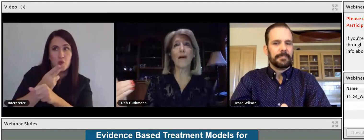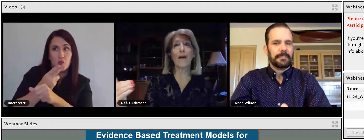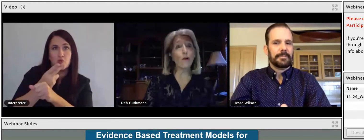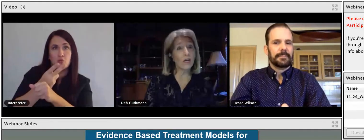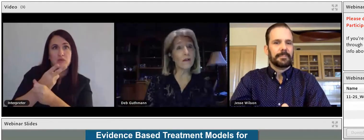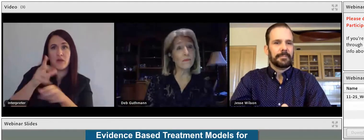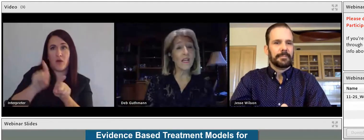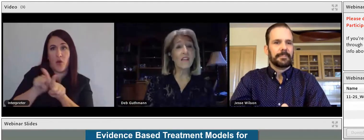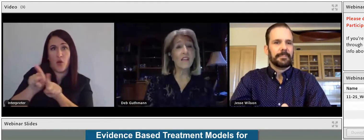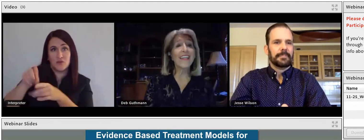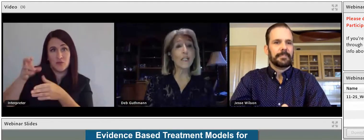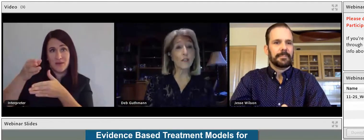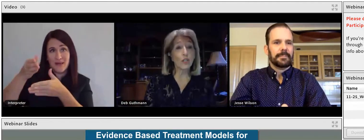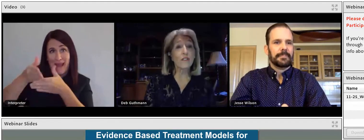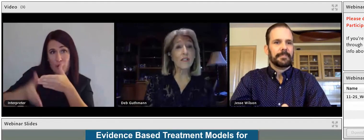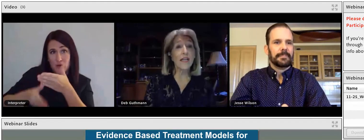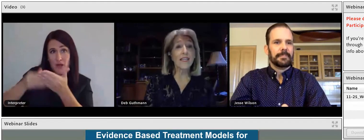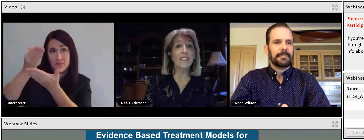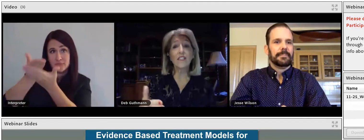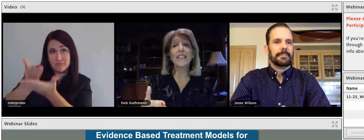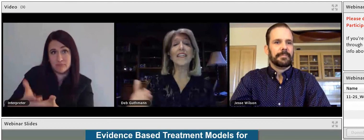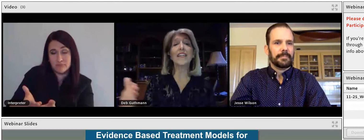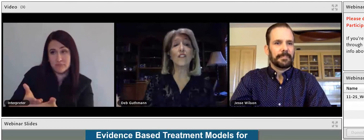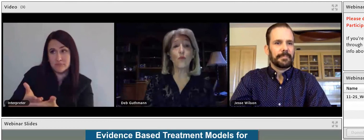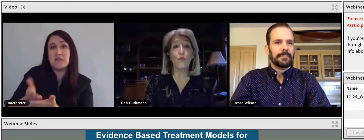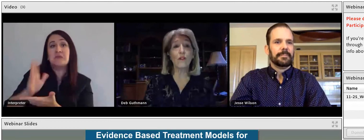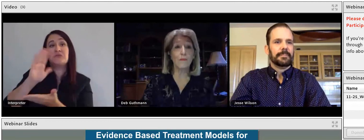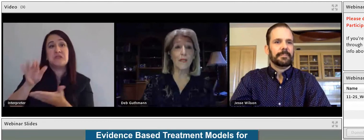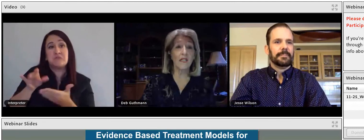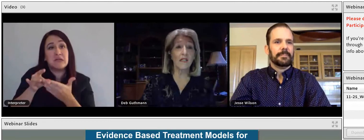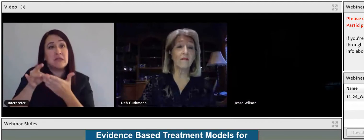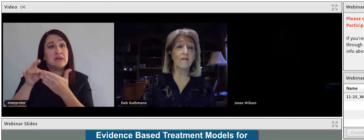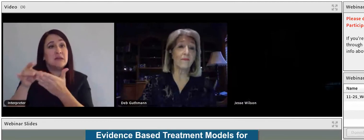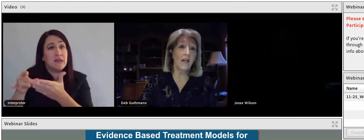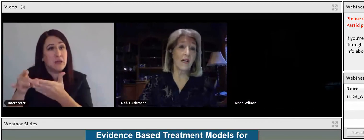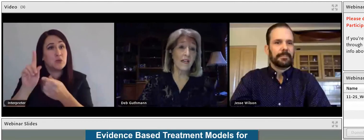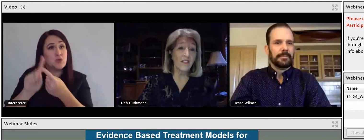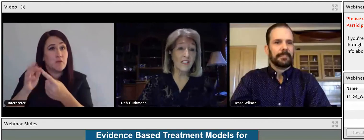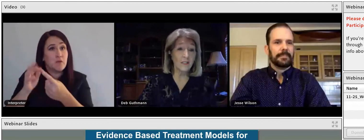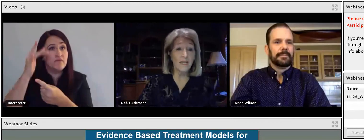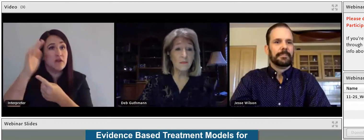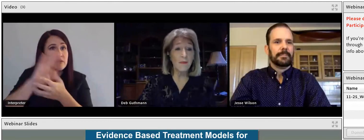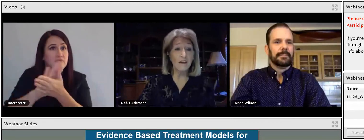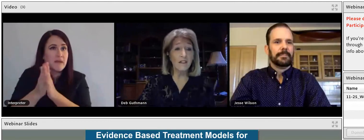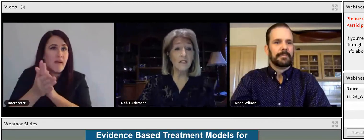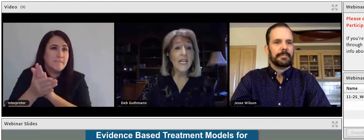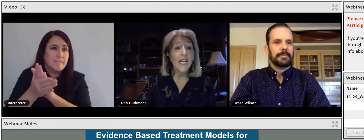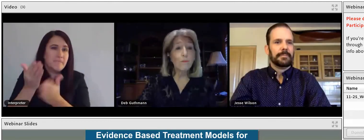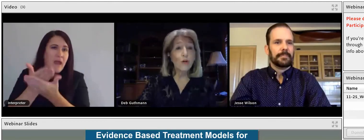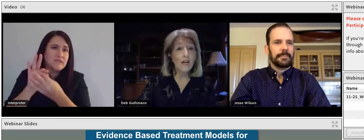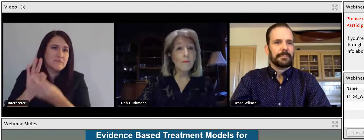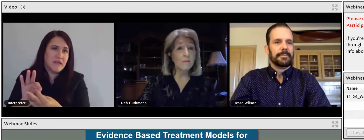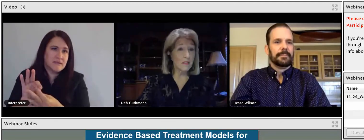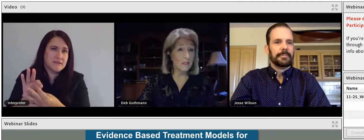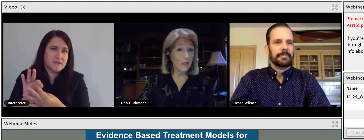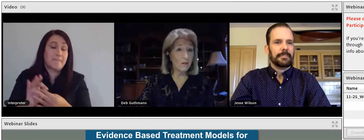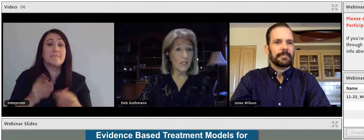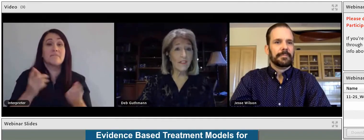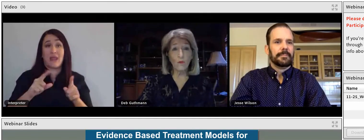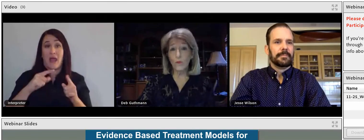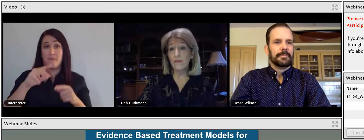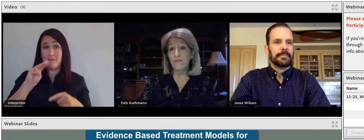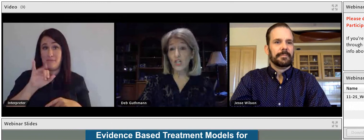documented outcomes, that it looks like it is leading towards being evidence-based model. And the program